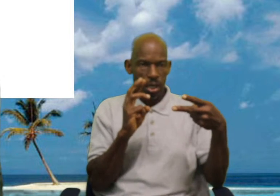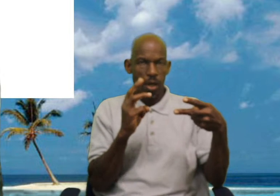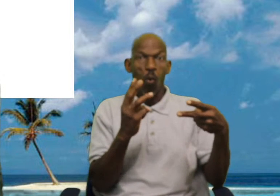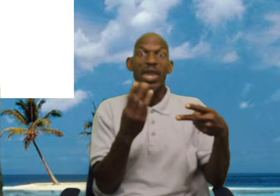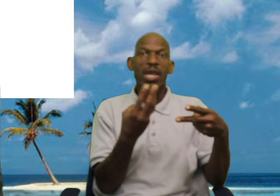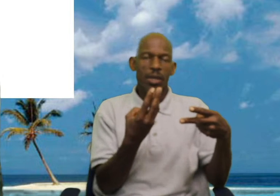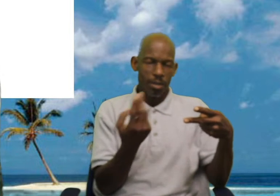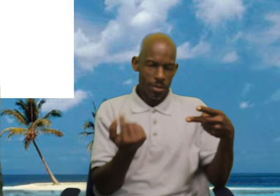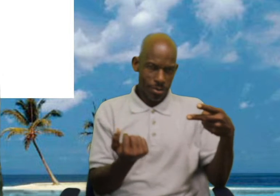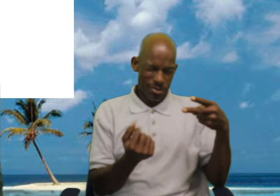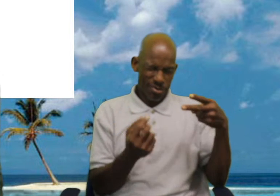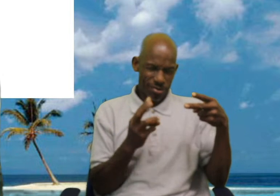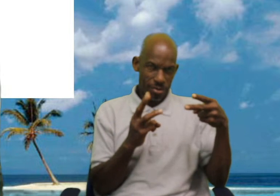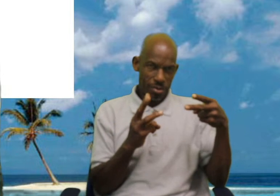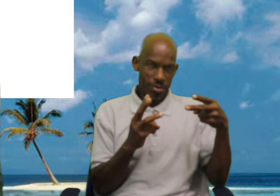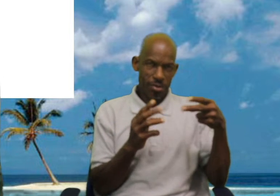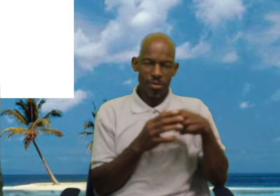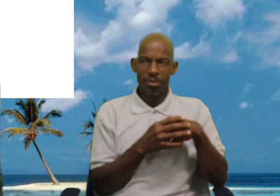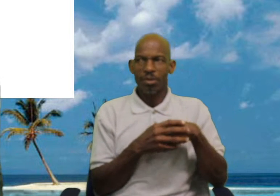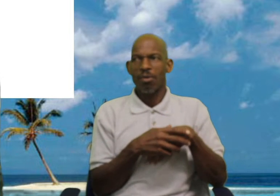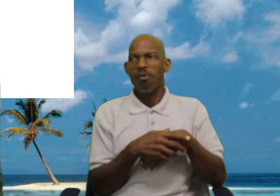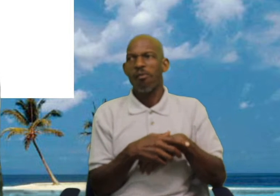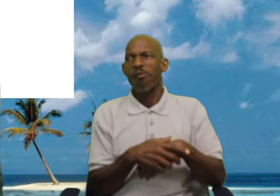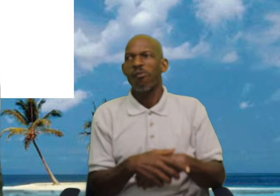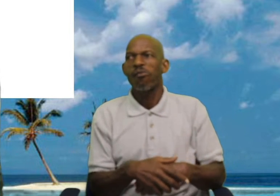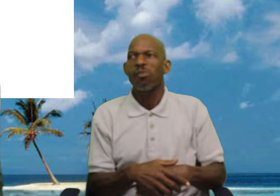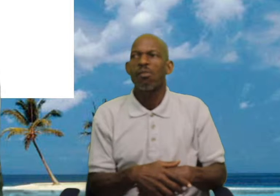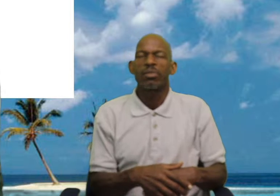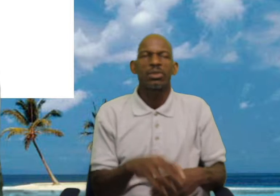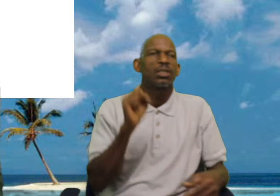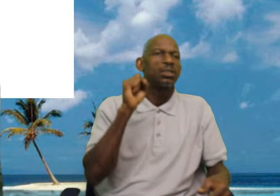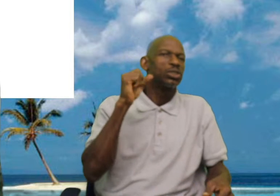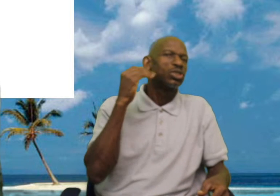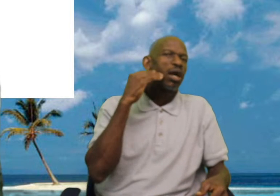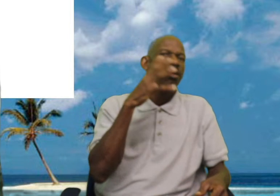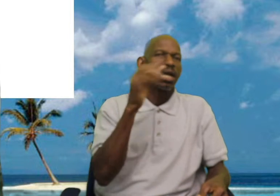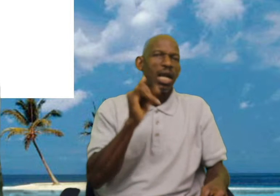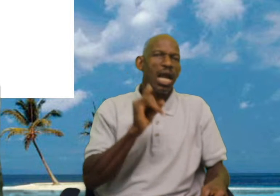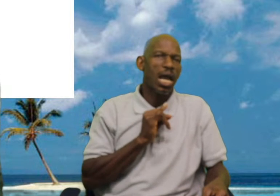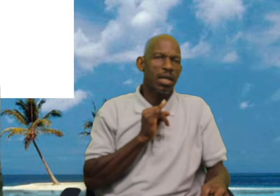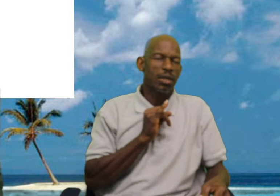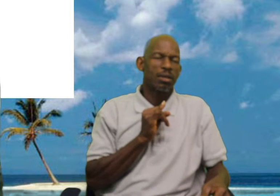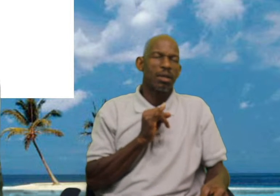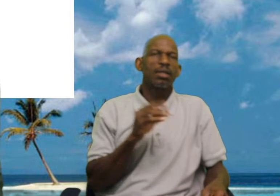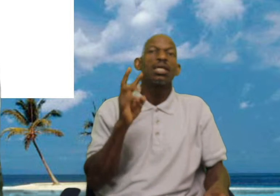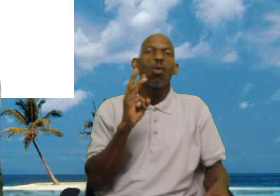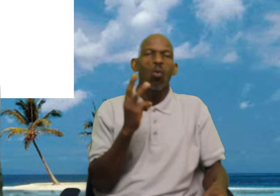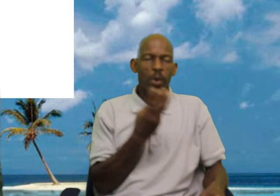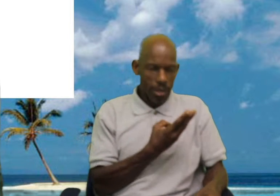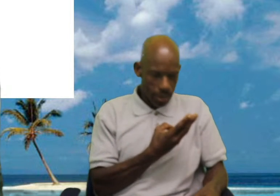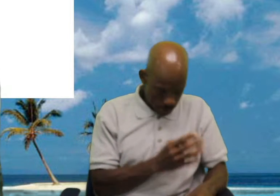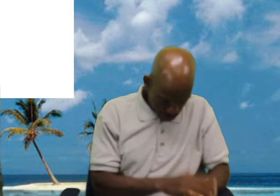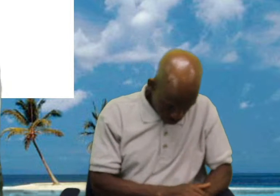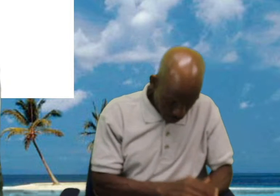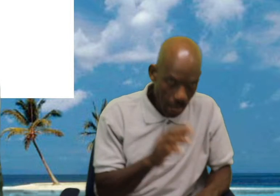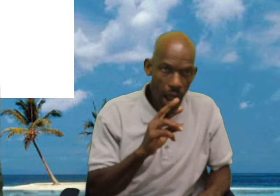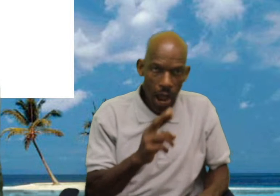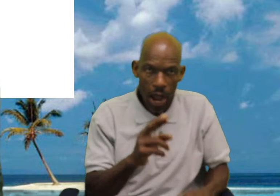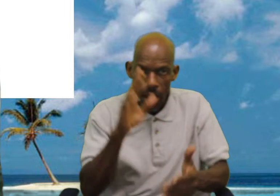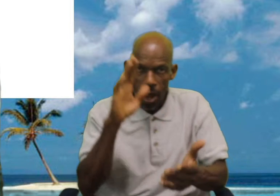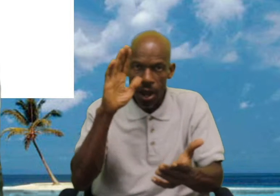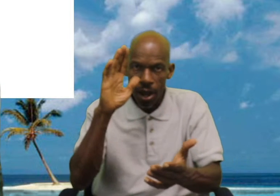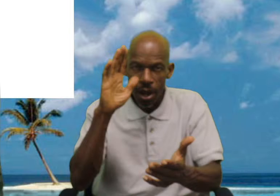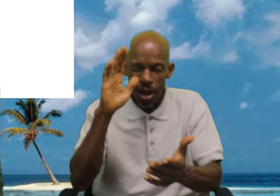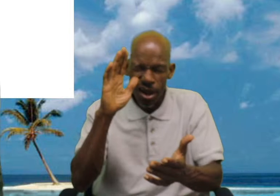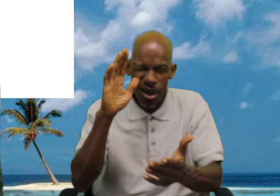All right, we're going to practice it in a little while. So let's do one more. And the next pronoun that you need to know,